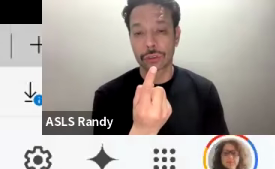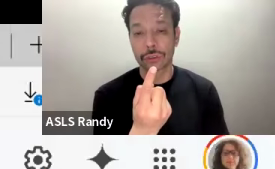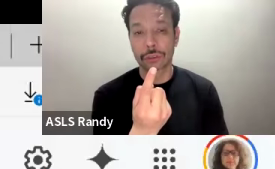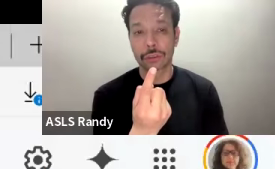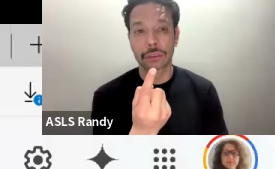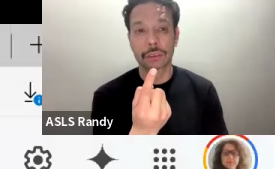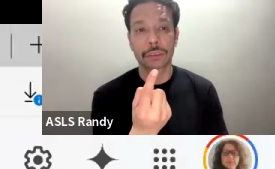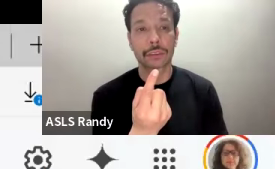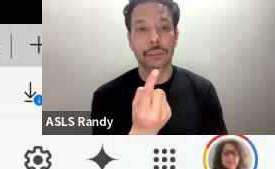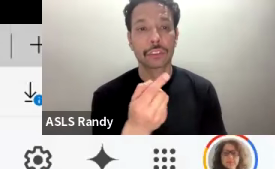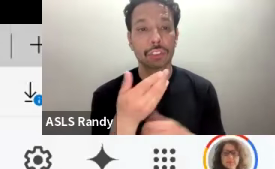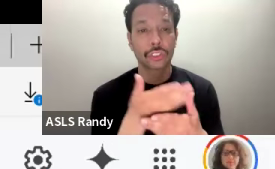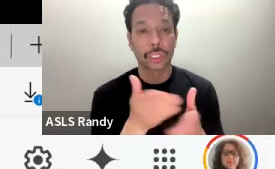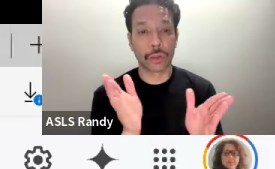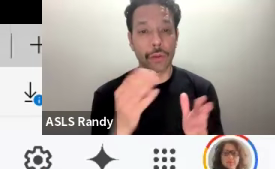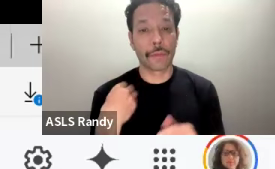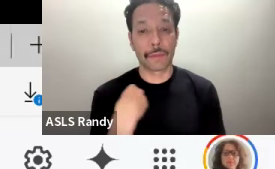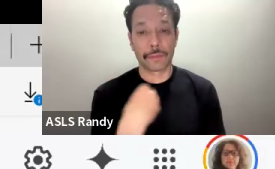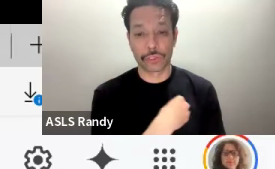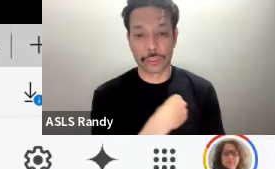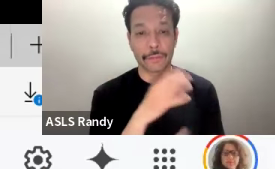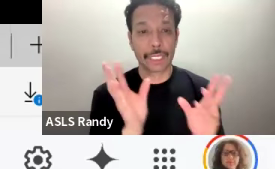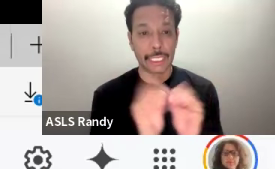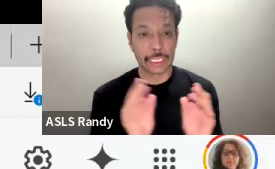membership meeting